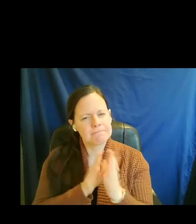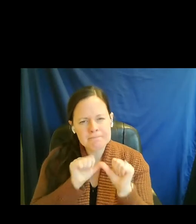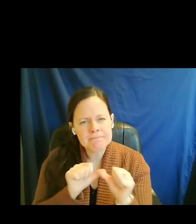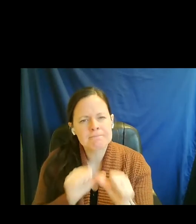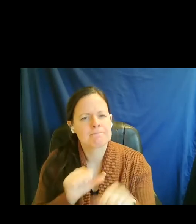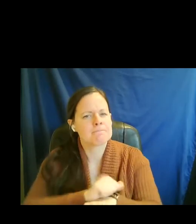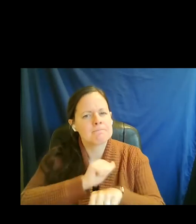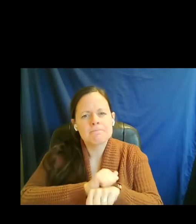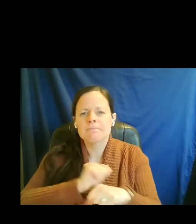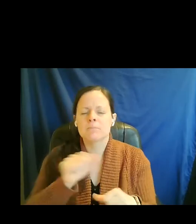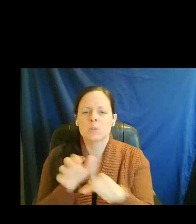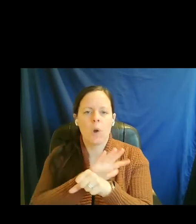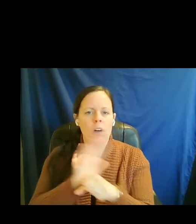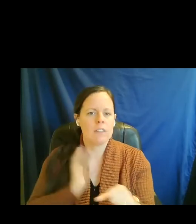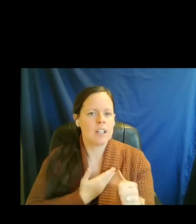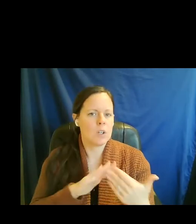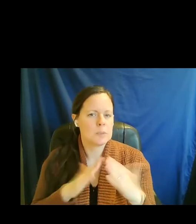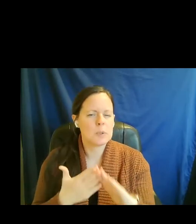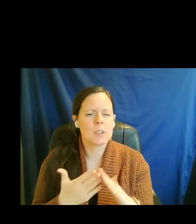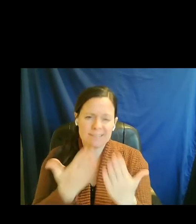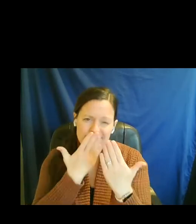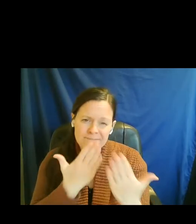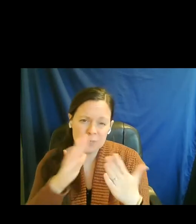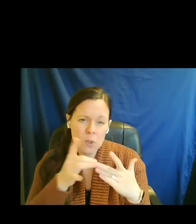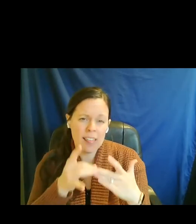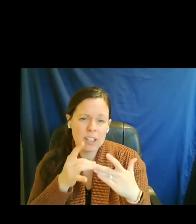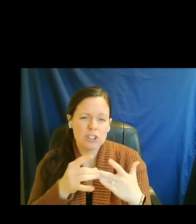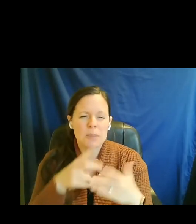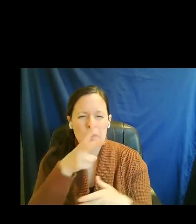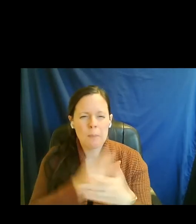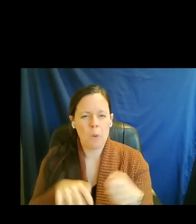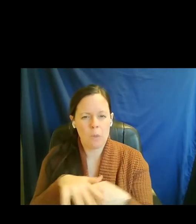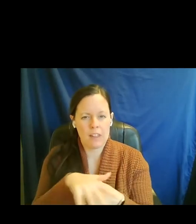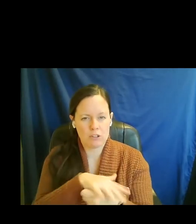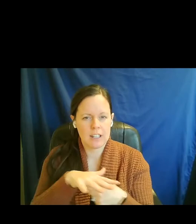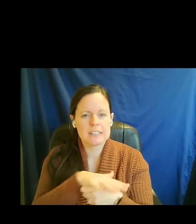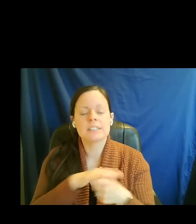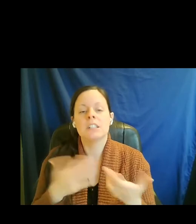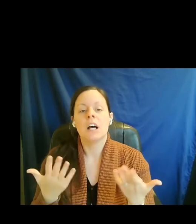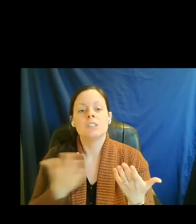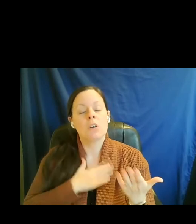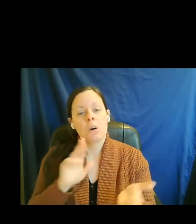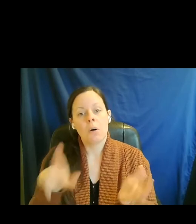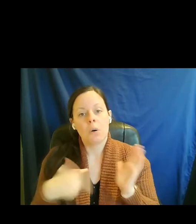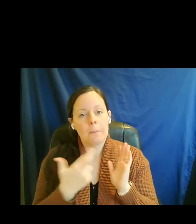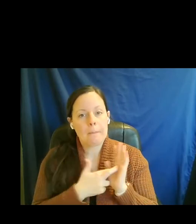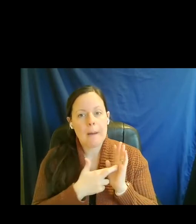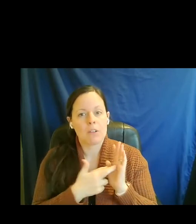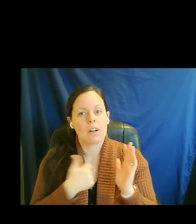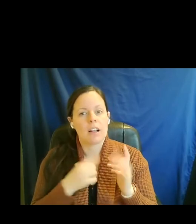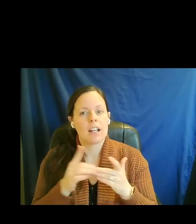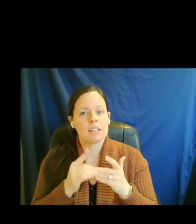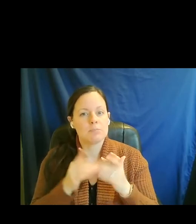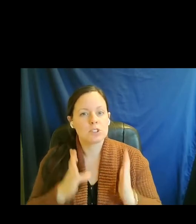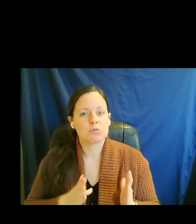in our community. Appreciate your leadership in both those areas. So my role, I am the Director of Care